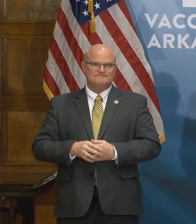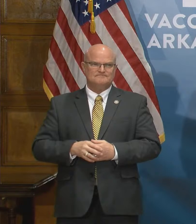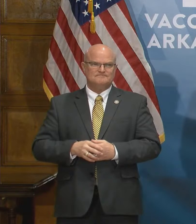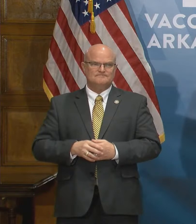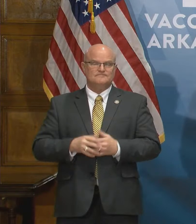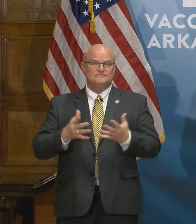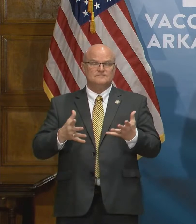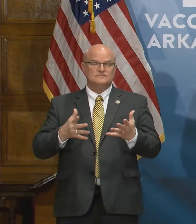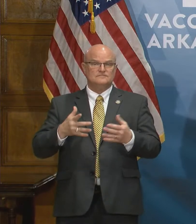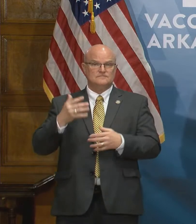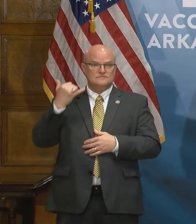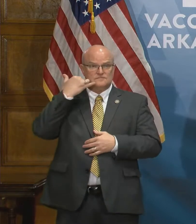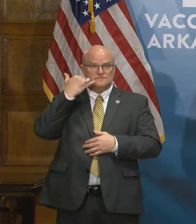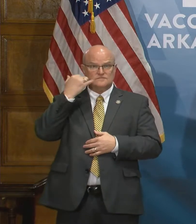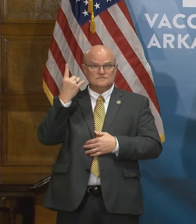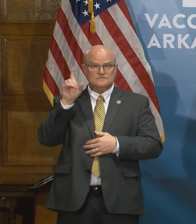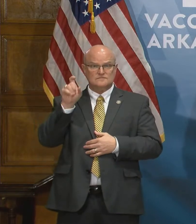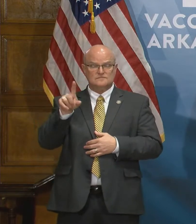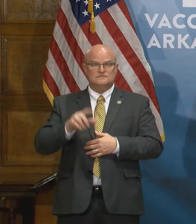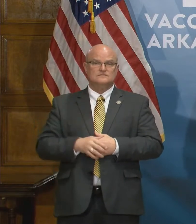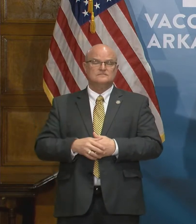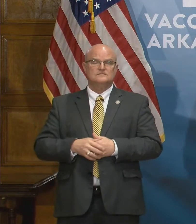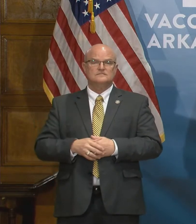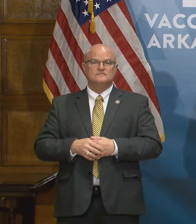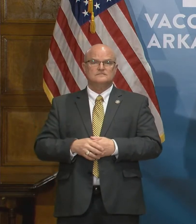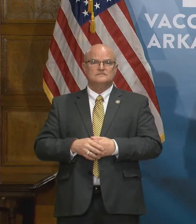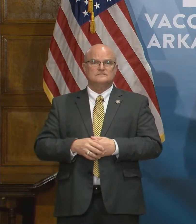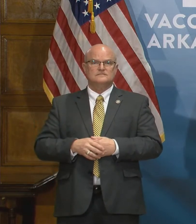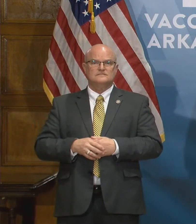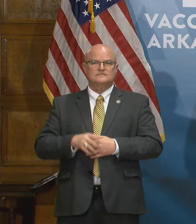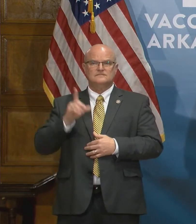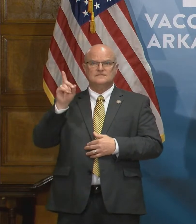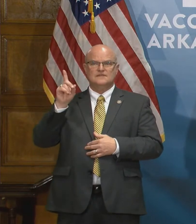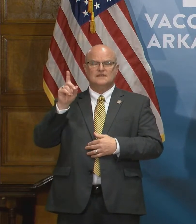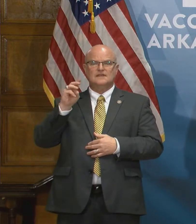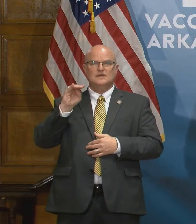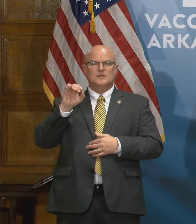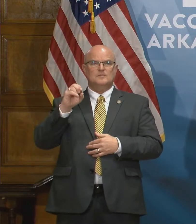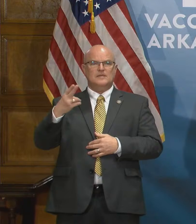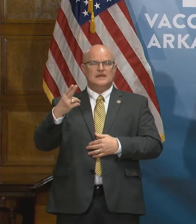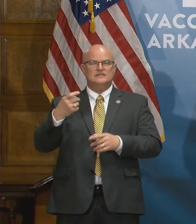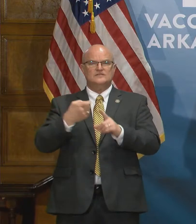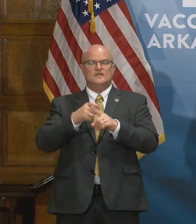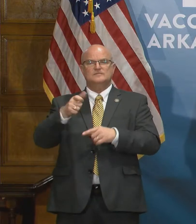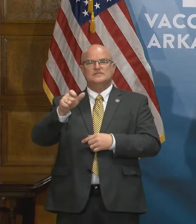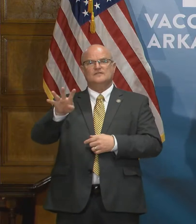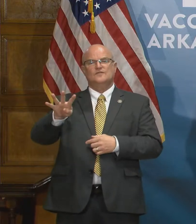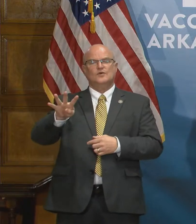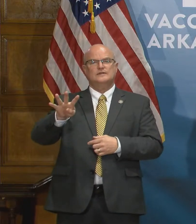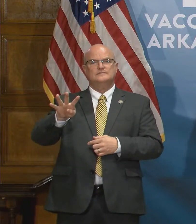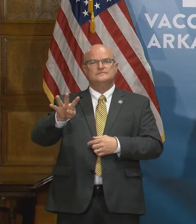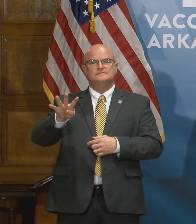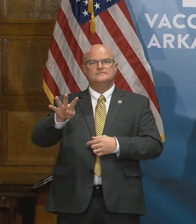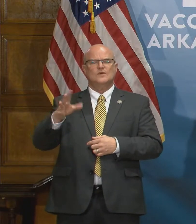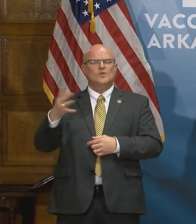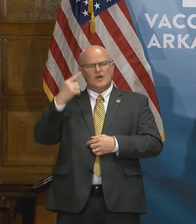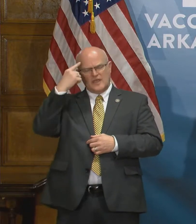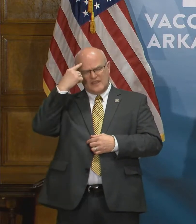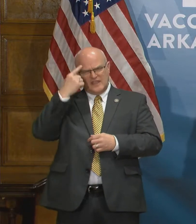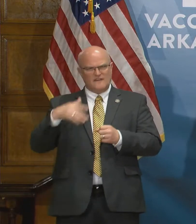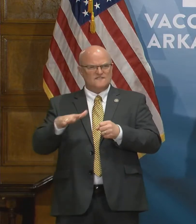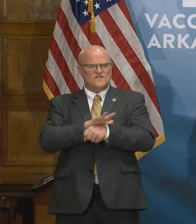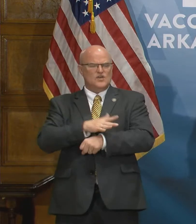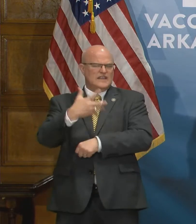Let's go remotely. Are there any questions? Yeah, Governor, it's Mitch McCoy at Channel 4. What do you consider